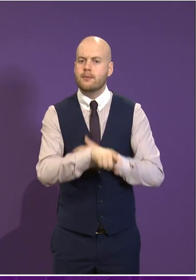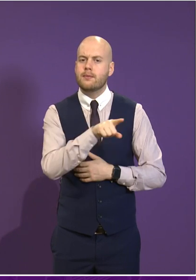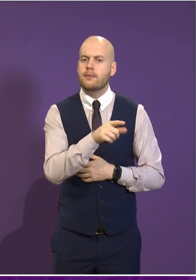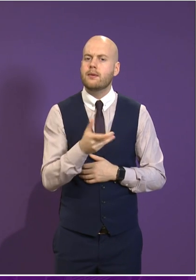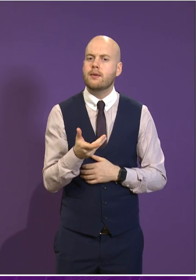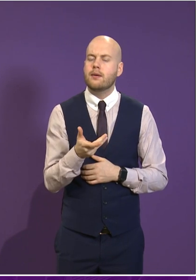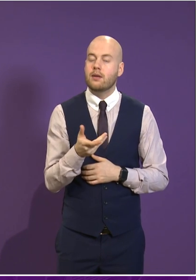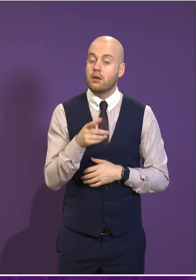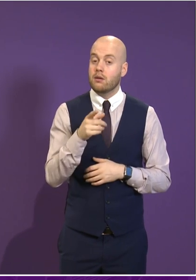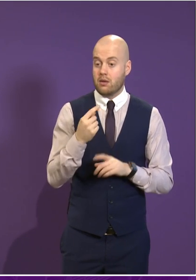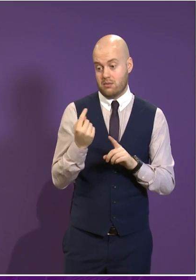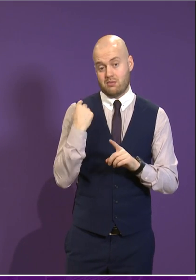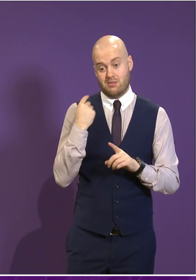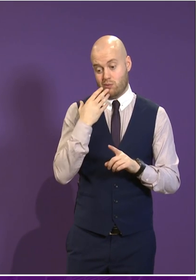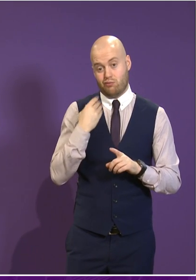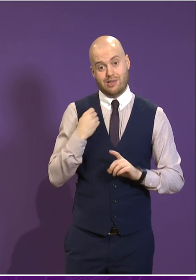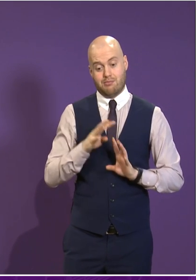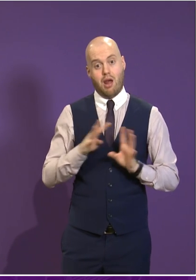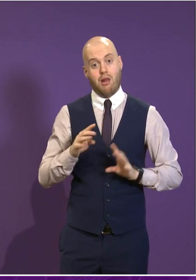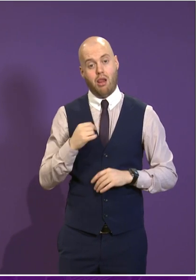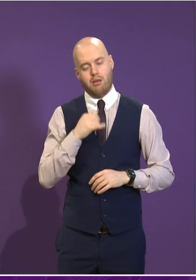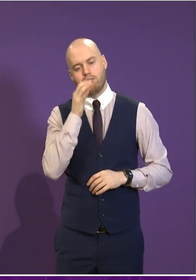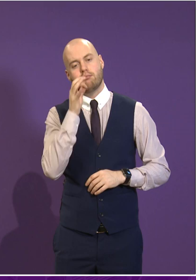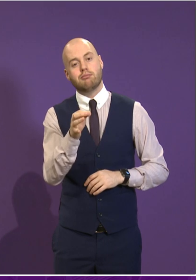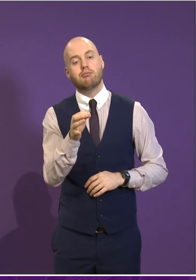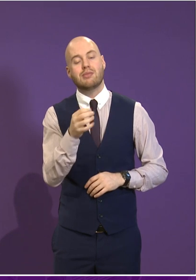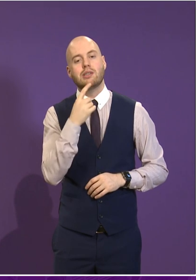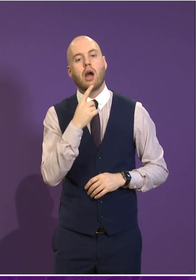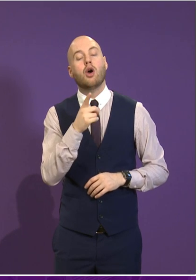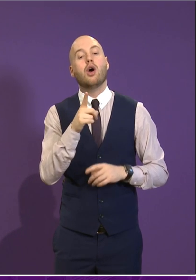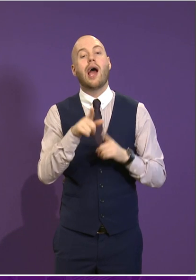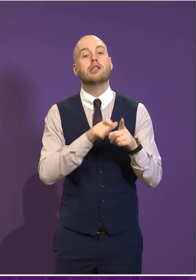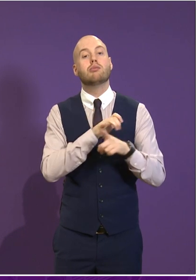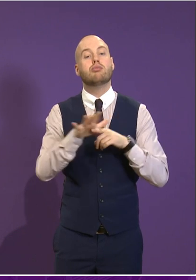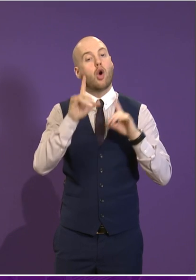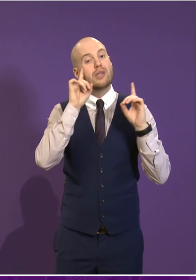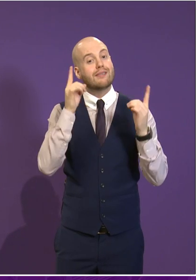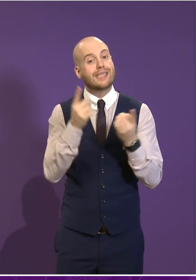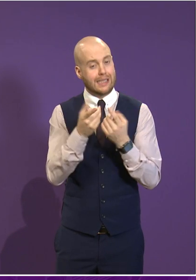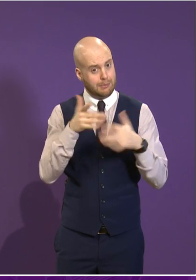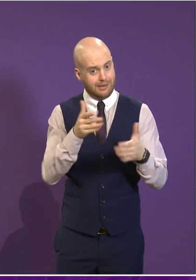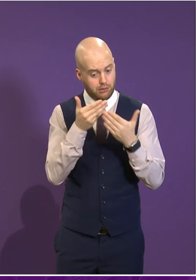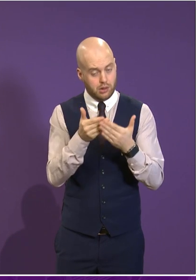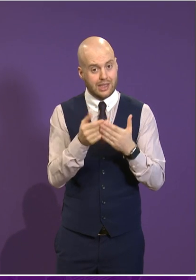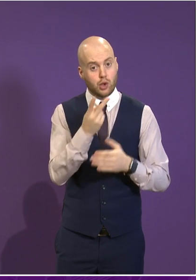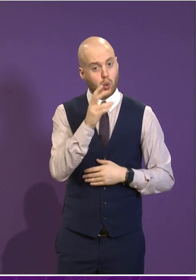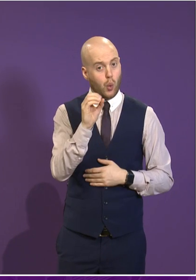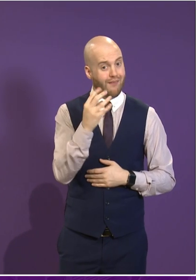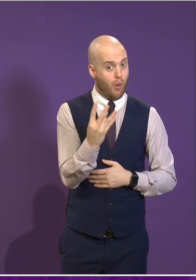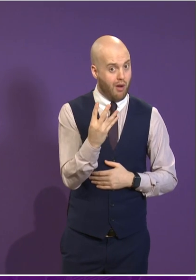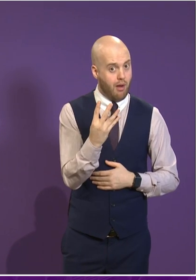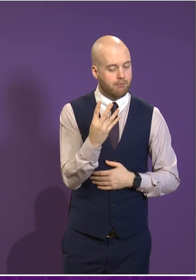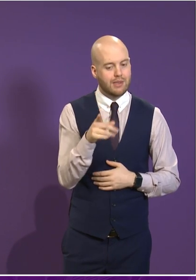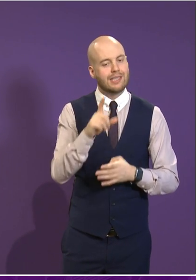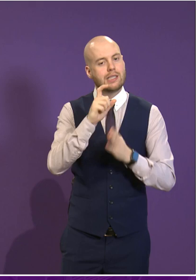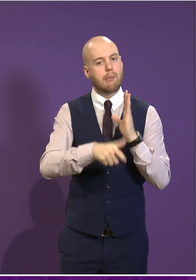that I asked in the previous panel, the University of Edinburgh did a study in 2004 on disabled students in higher education,